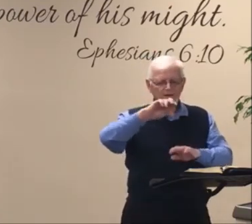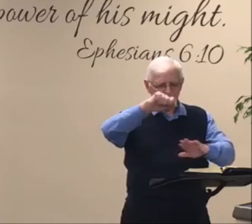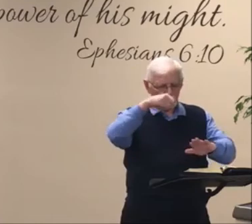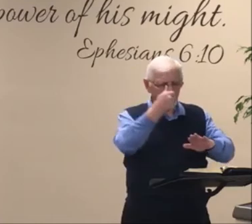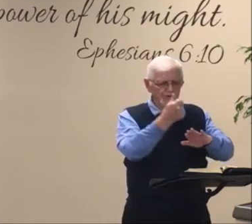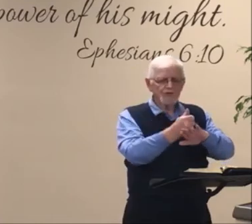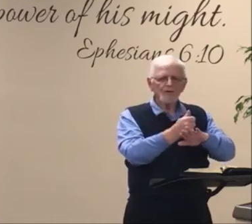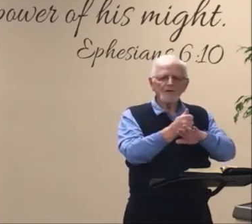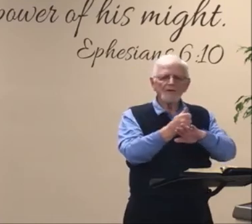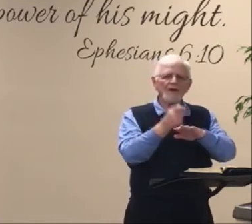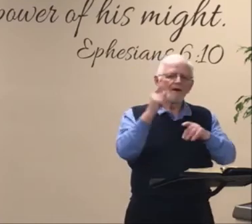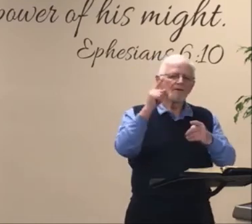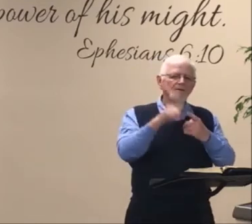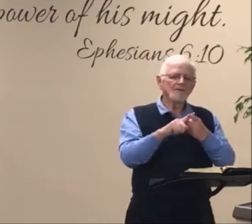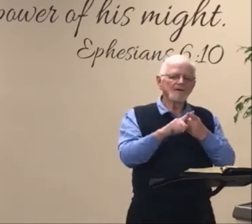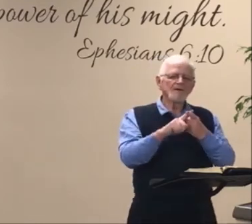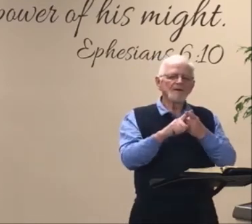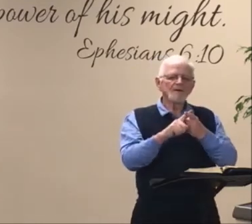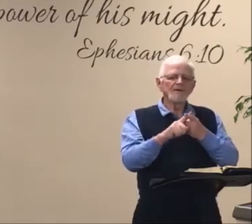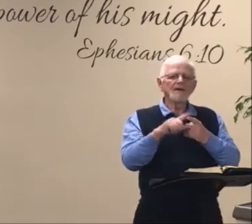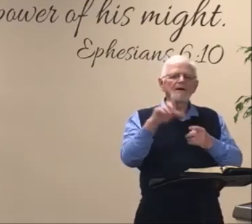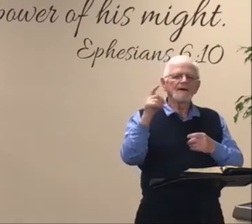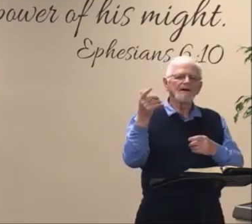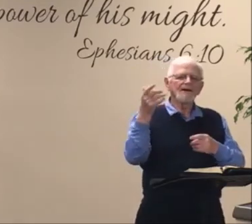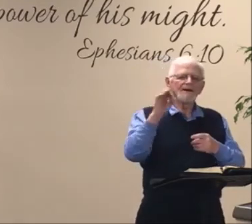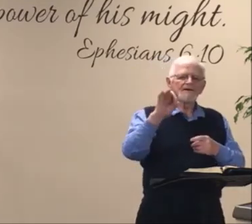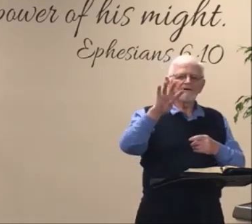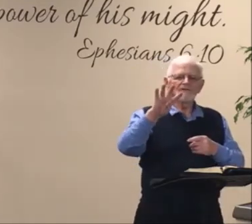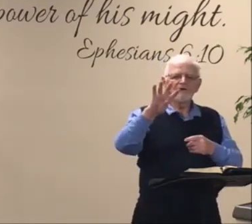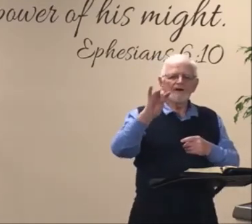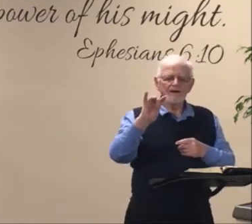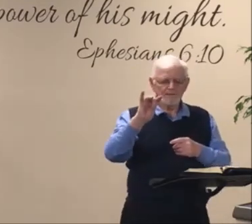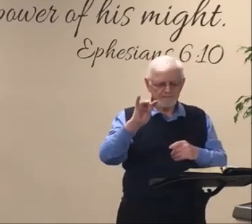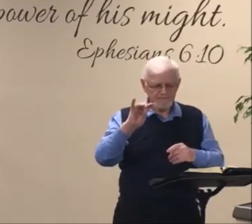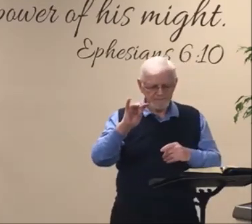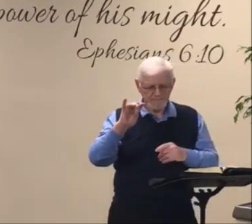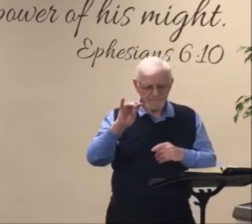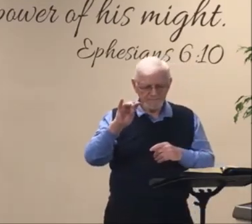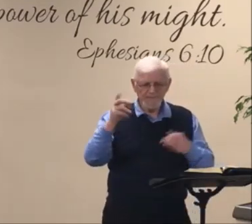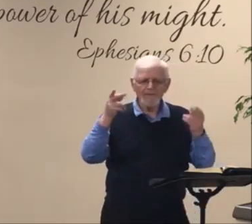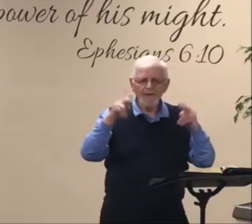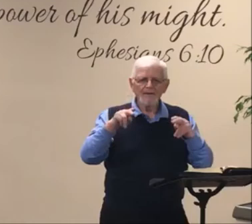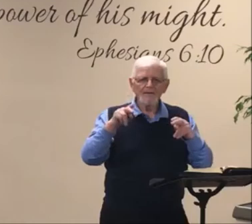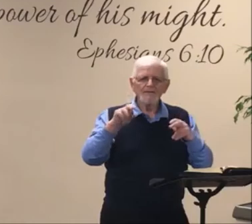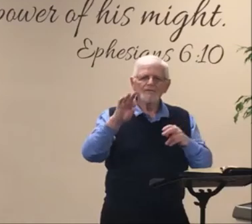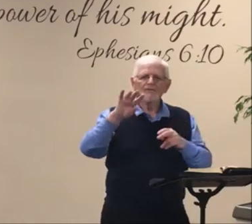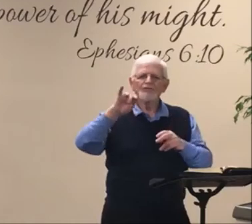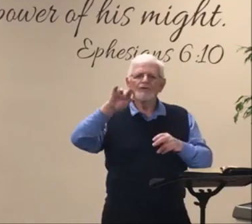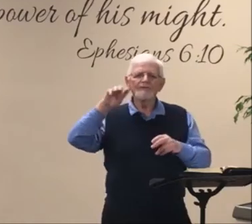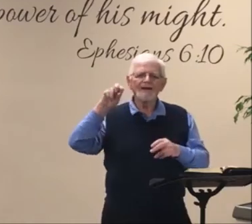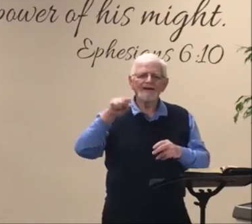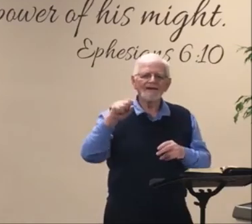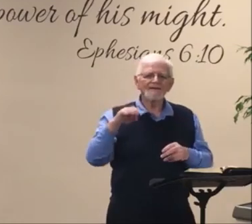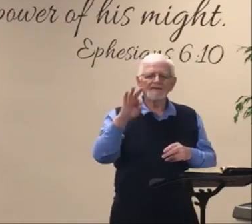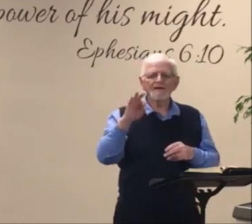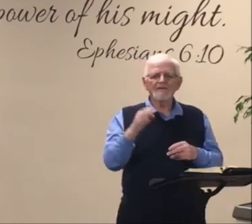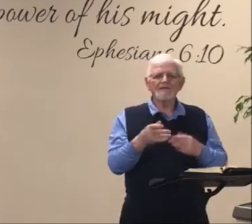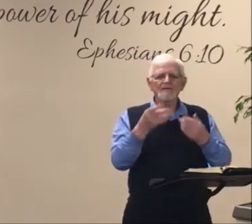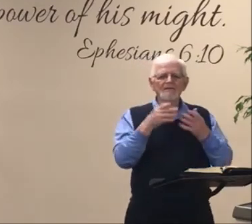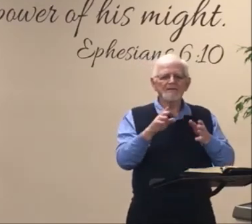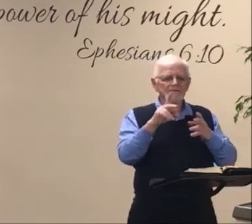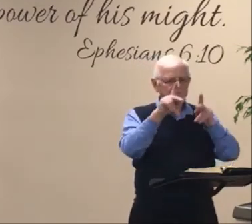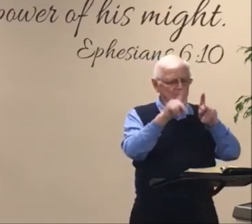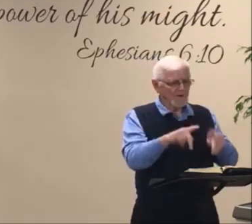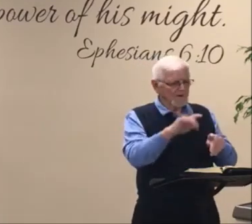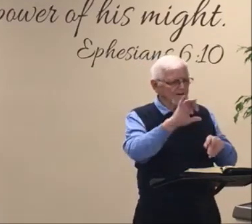didn't happen until 40 years later, 1948, the thing came to pass. That's fruitfulness of who? Of the least likely guy,